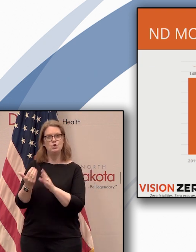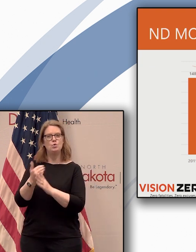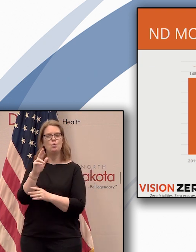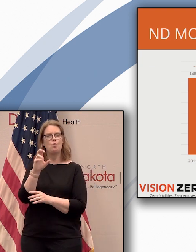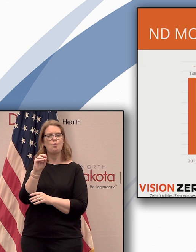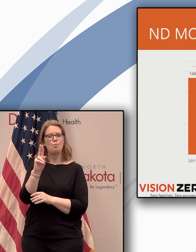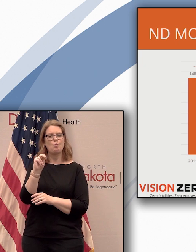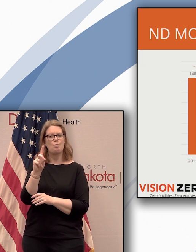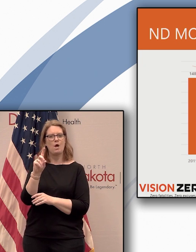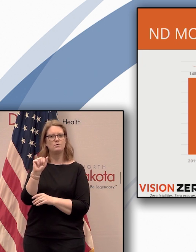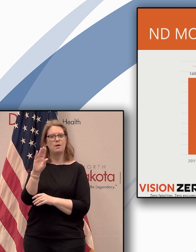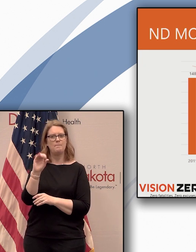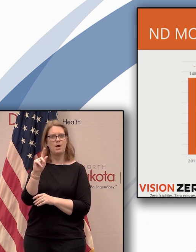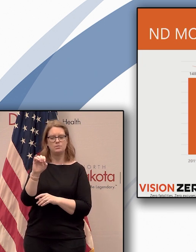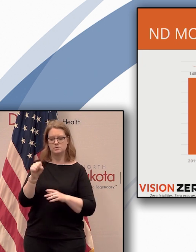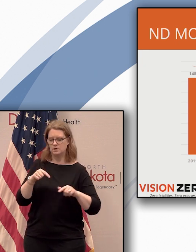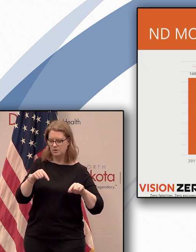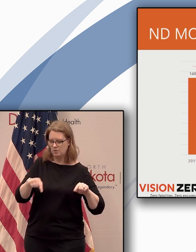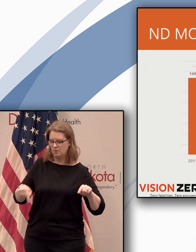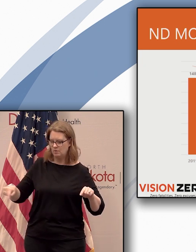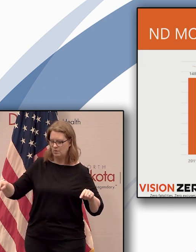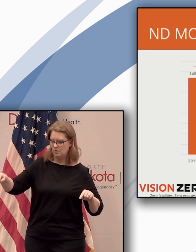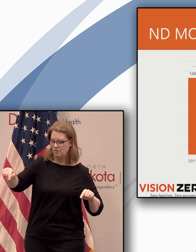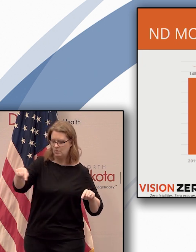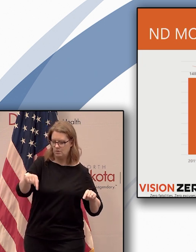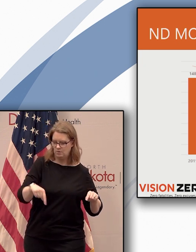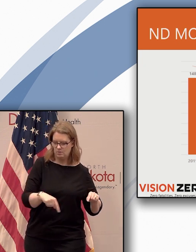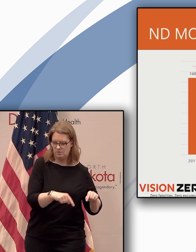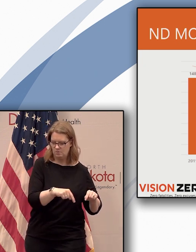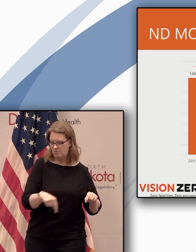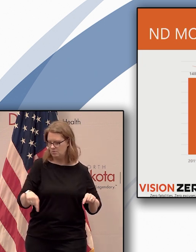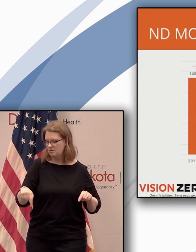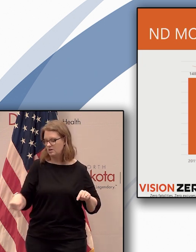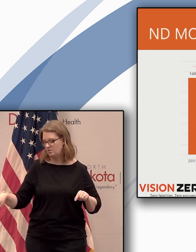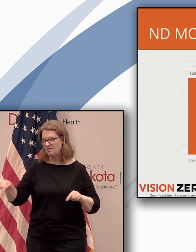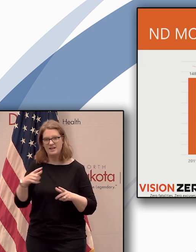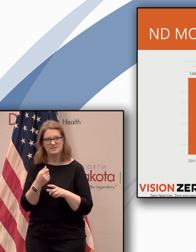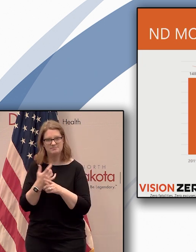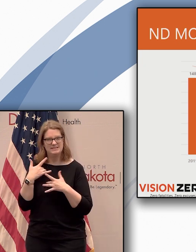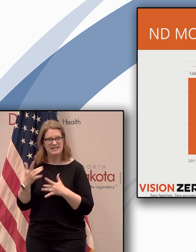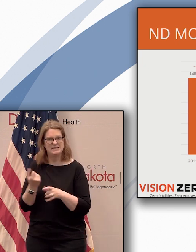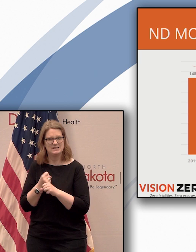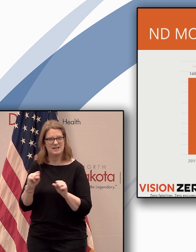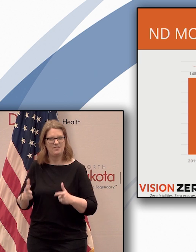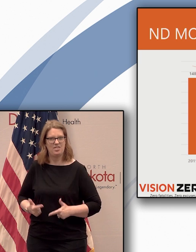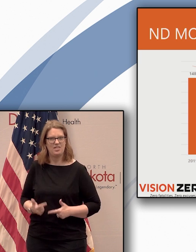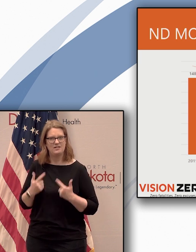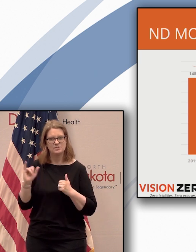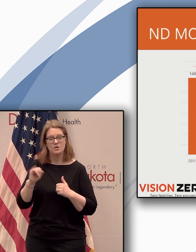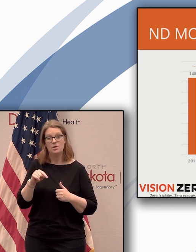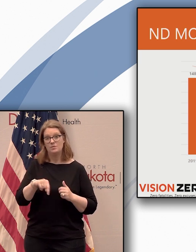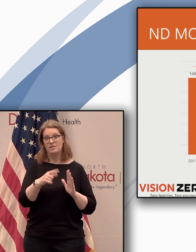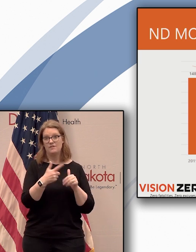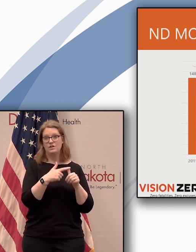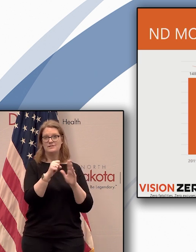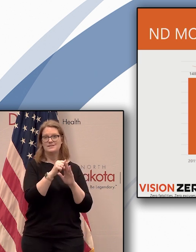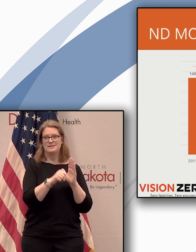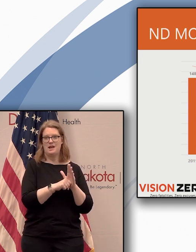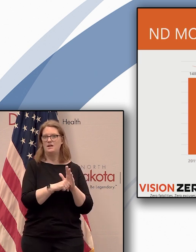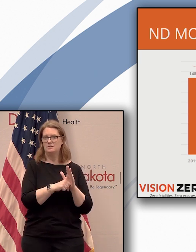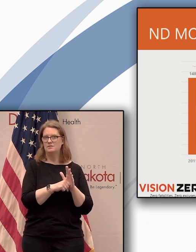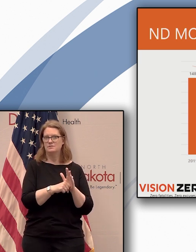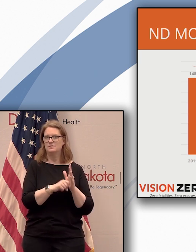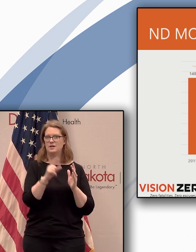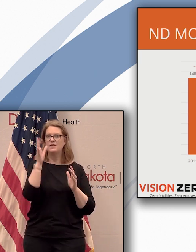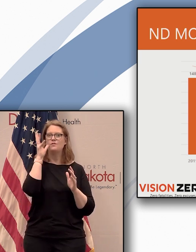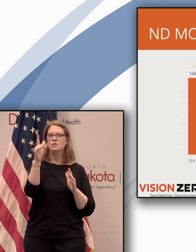intersections across North Dakota. So we're investing in infrastructure to save lives. But wouldn't it be amazing if we were the first state some point in the future